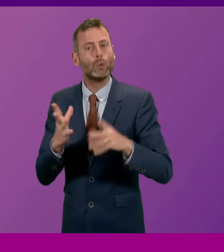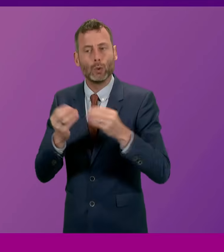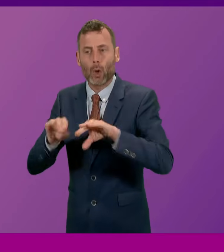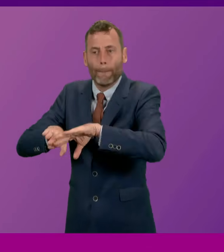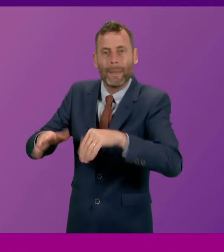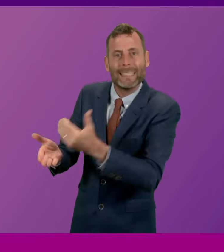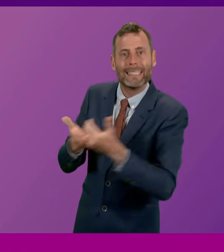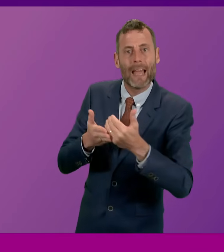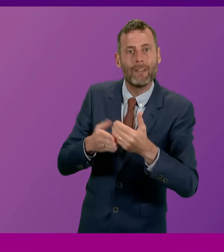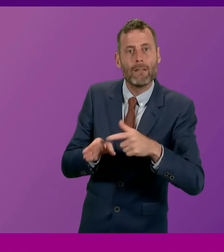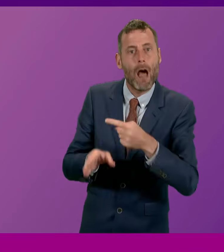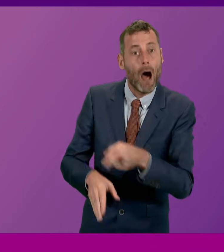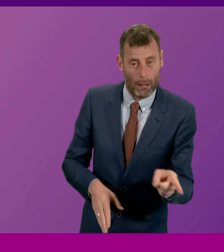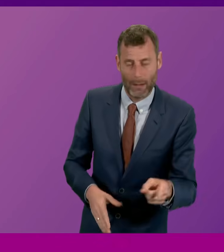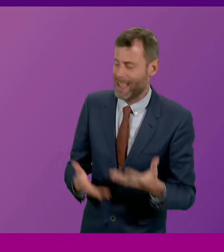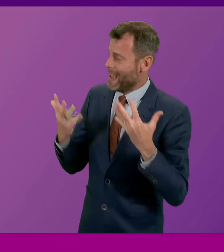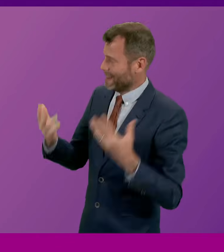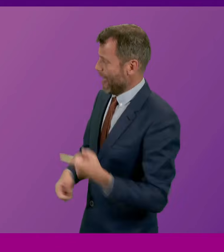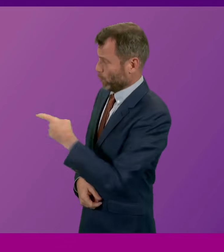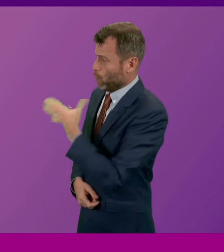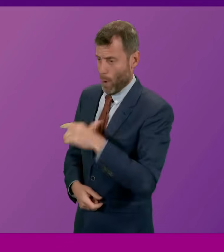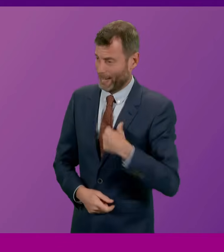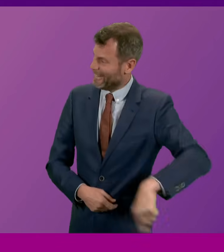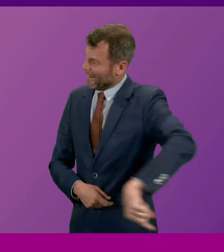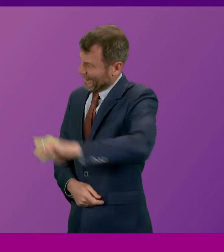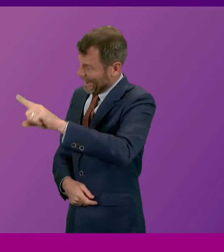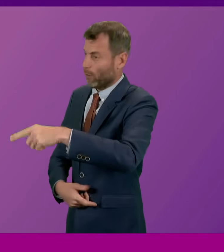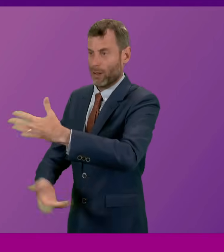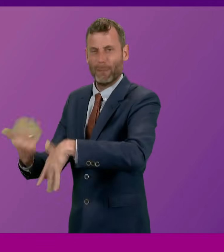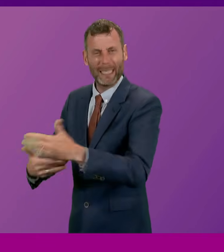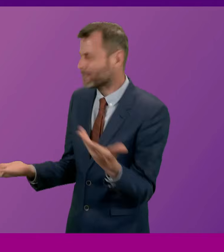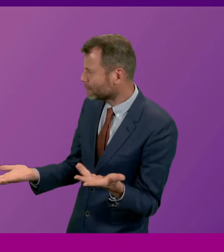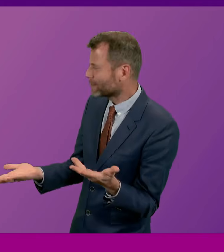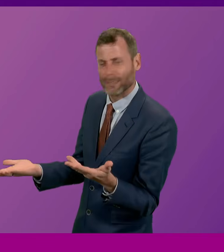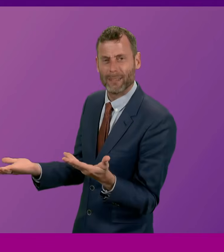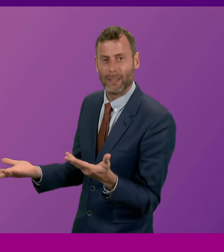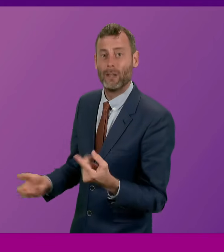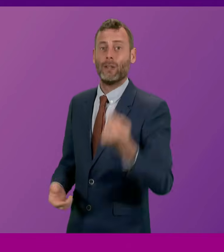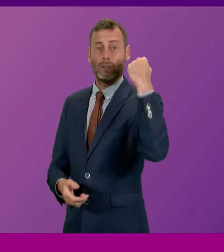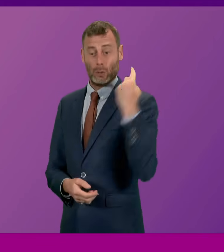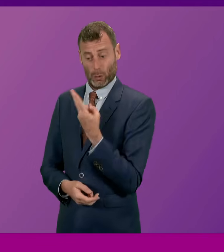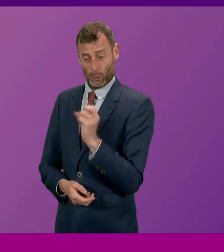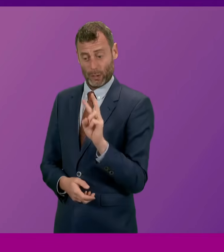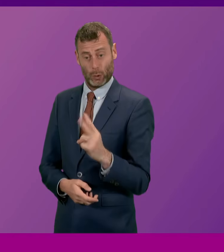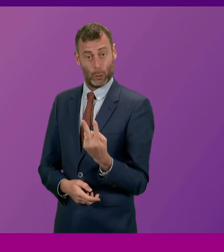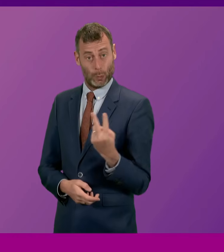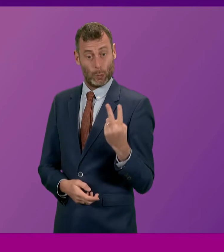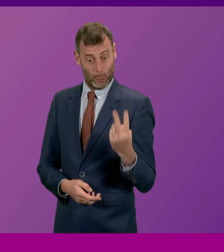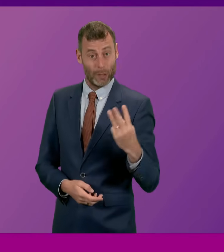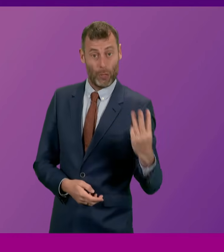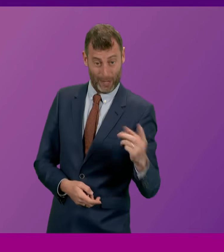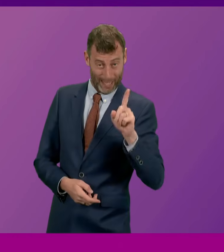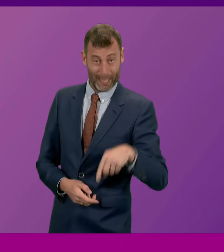that criminal activity. Now, for the record, Presiding Officer, in 22-23, which is the most recent figure I have